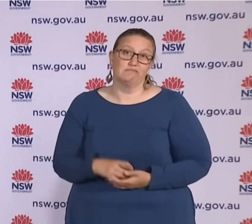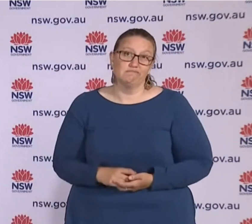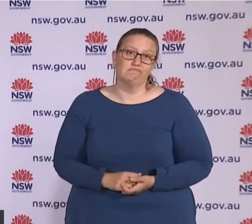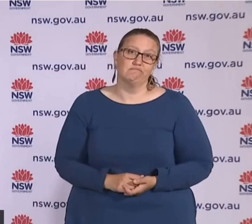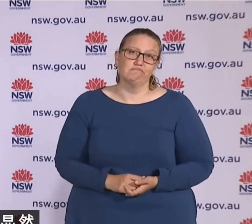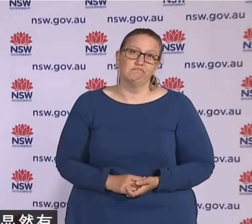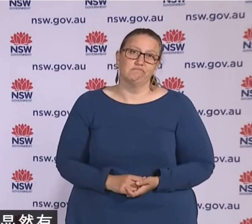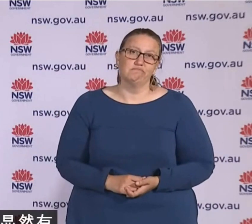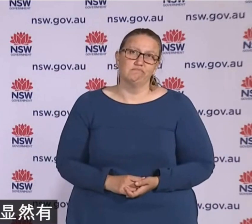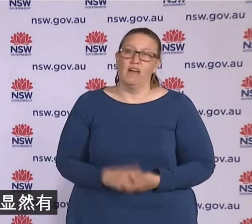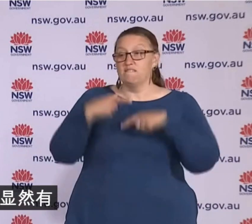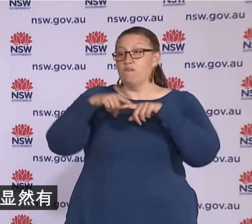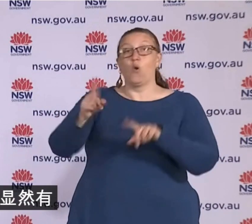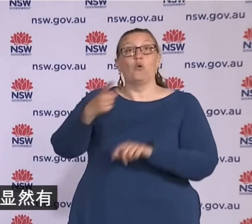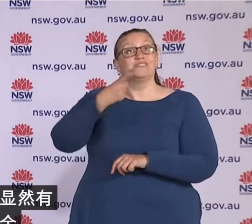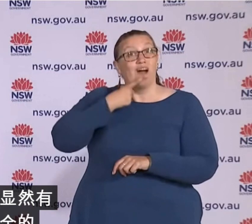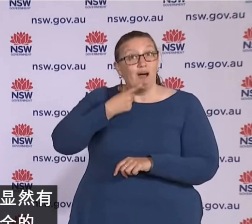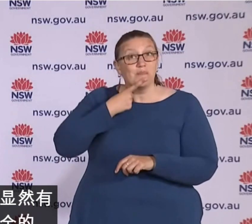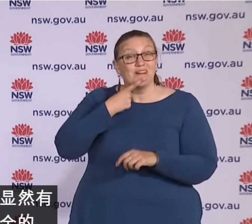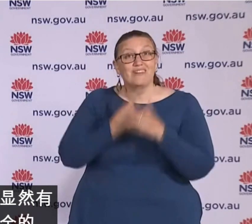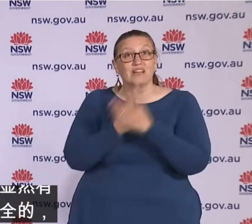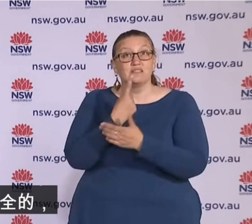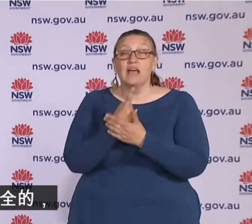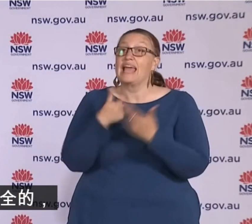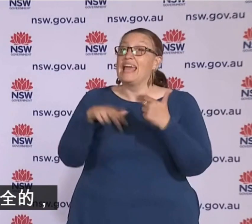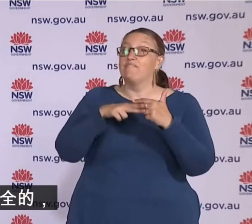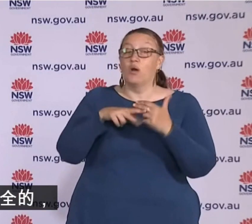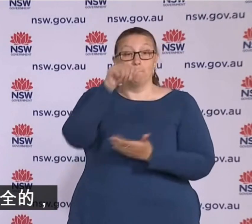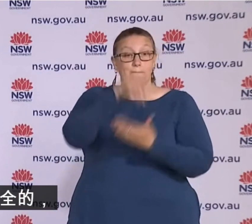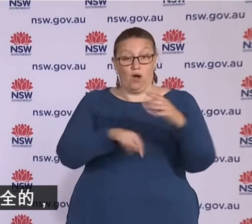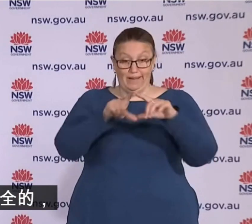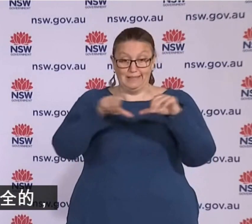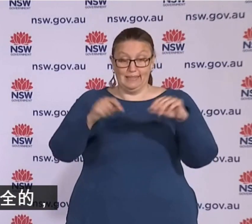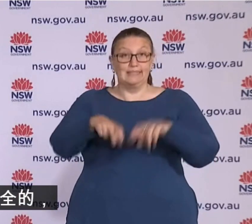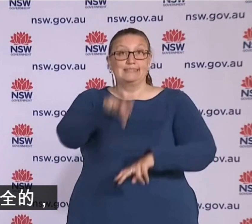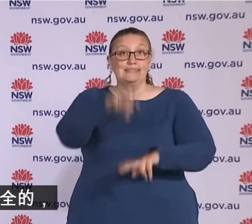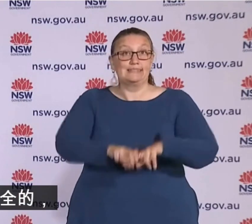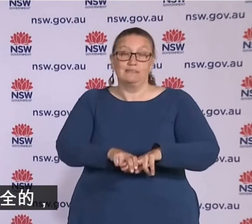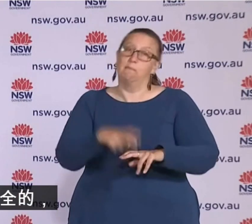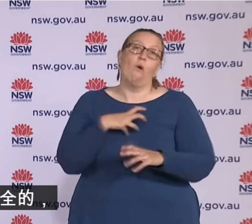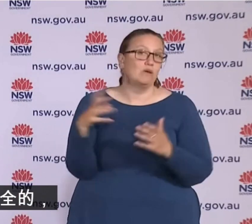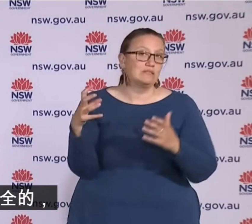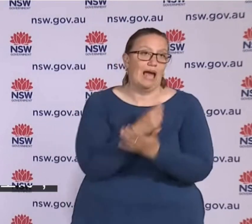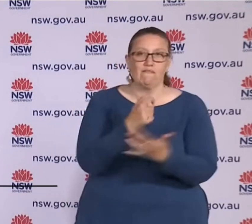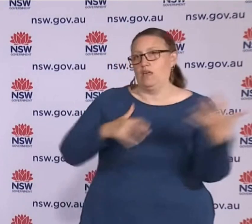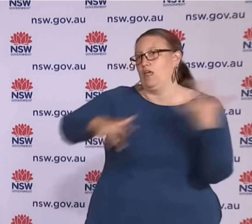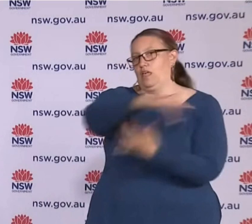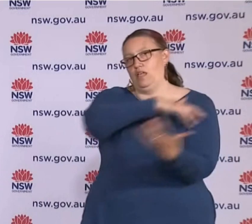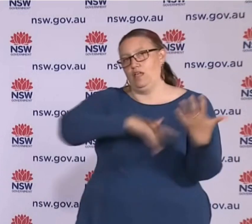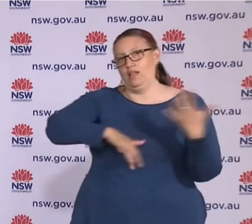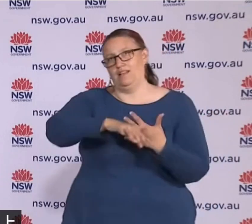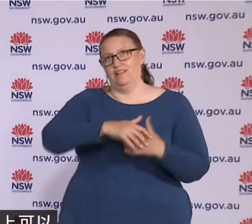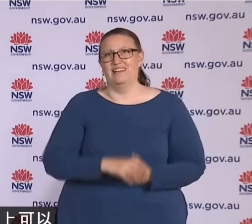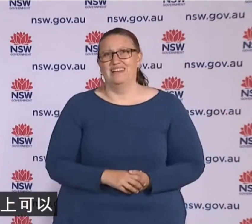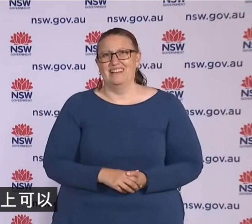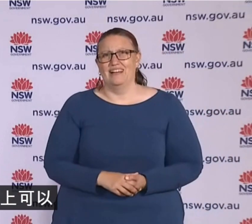on the type of event, and obviously ticketed seated events are the safest because you have control over, well, bad use of words,